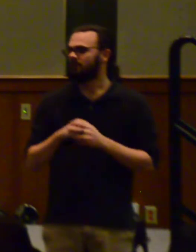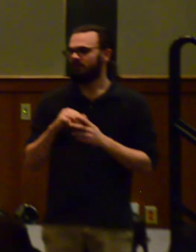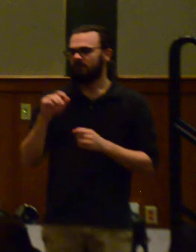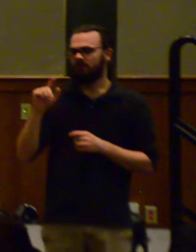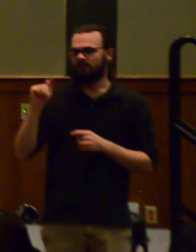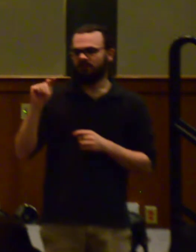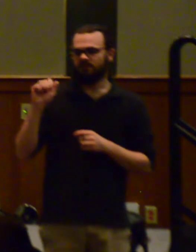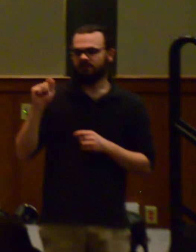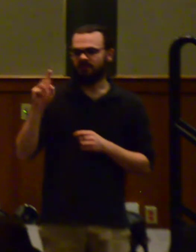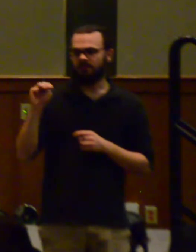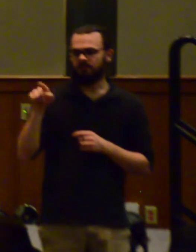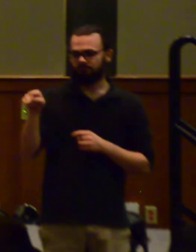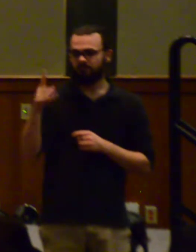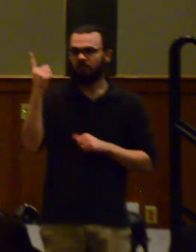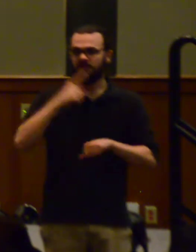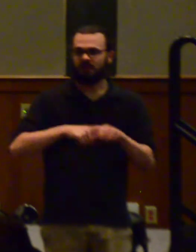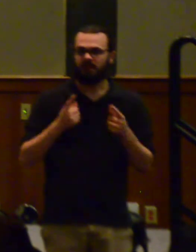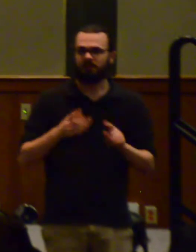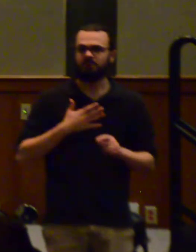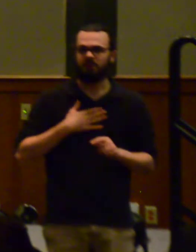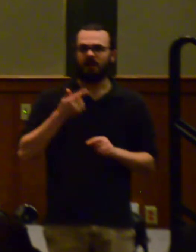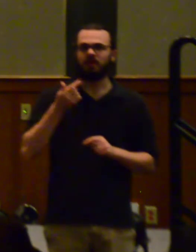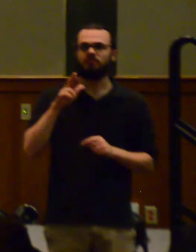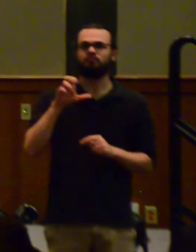One time she attacked my great uncle, my grandma's brother,